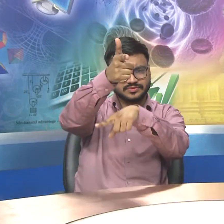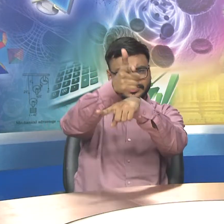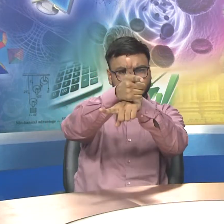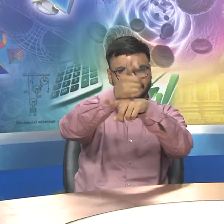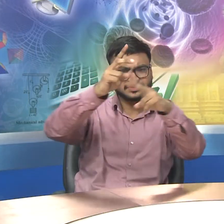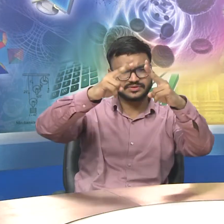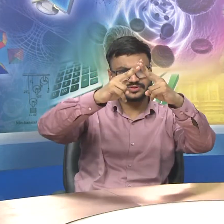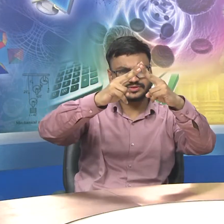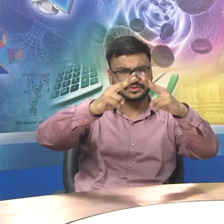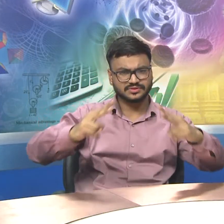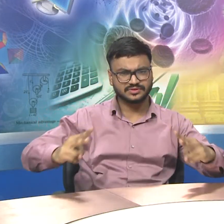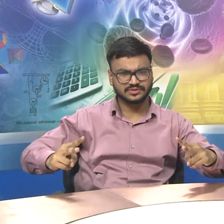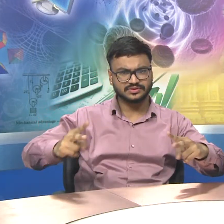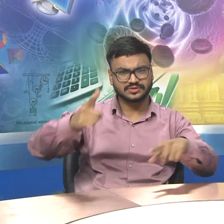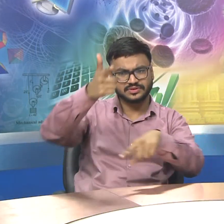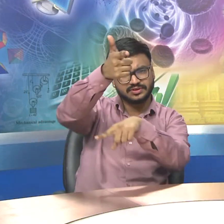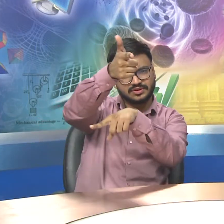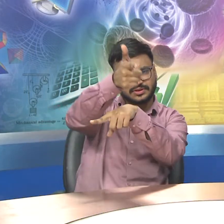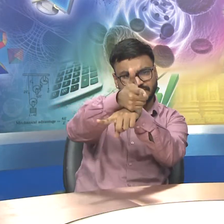is tripod.